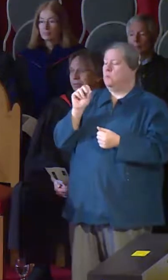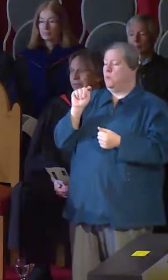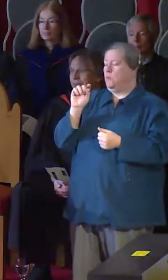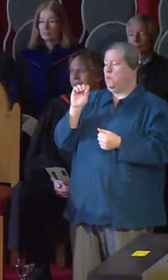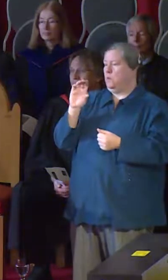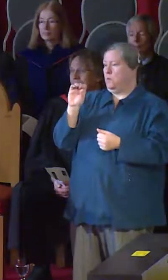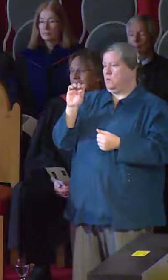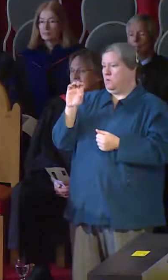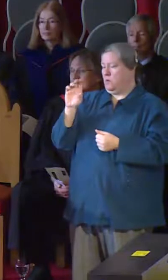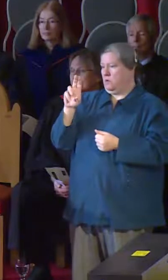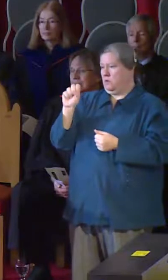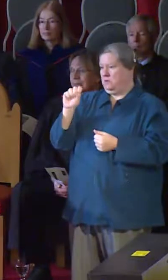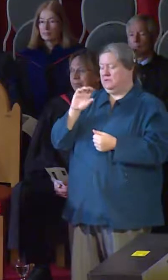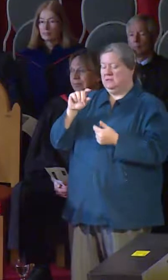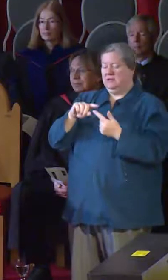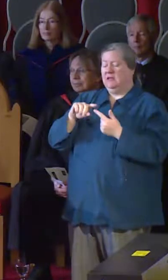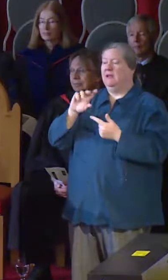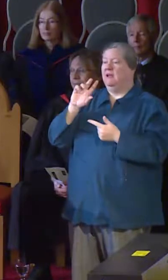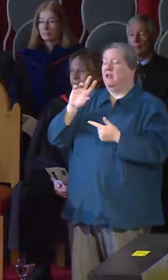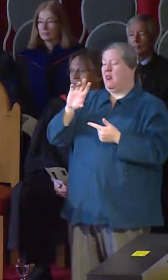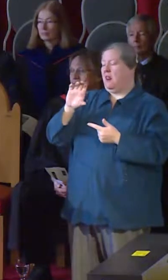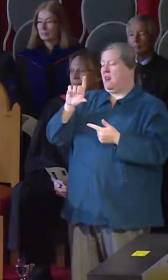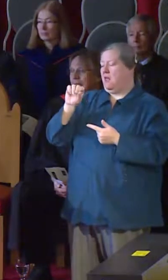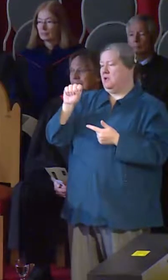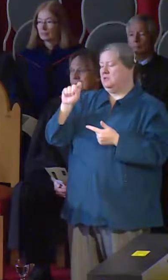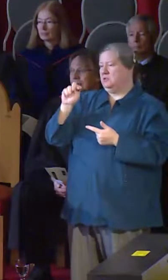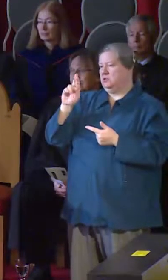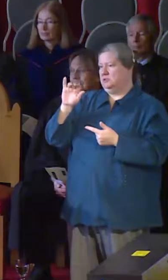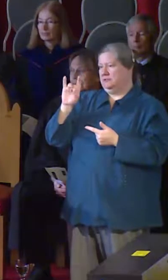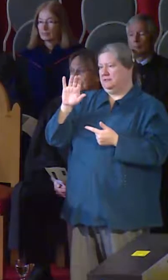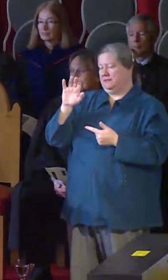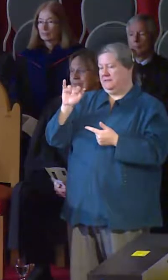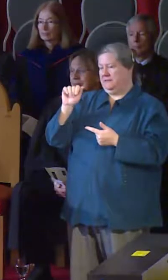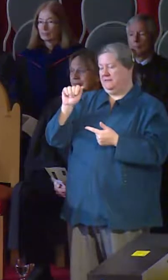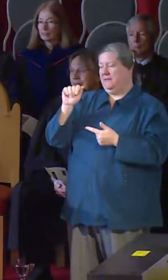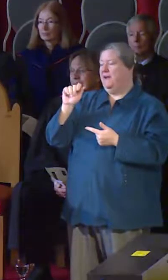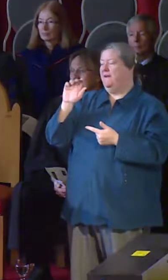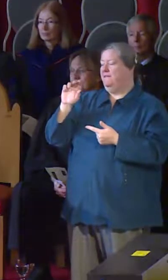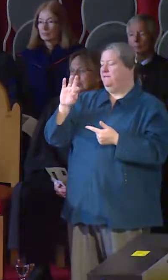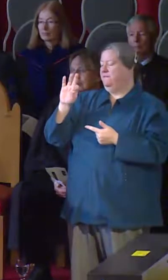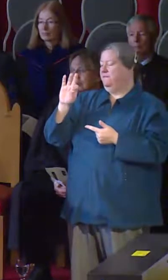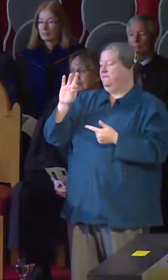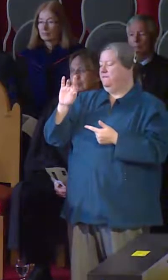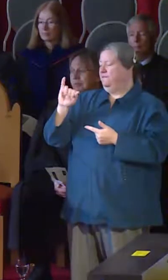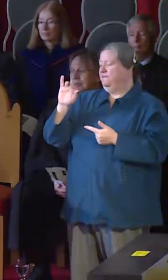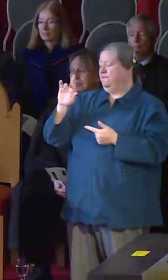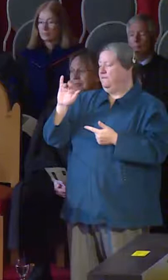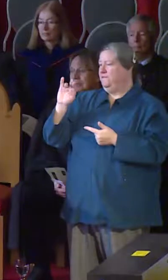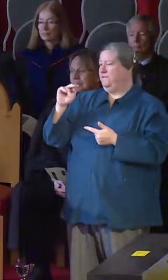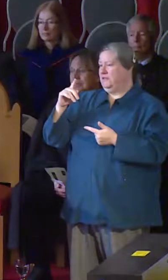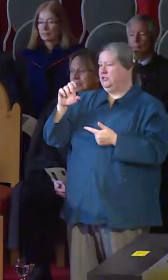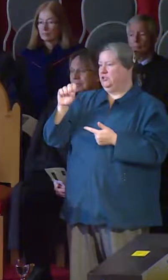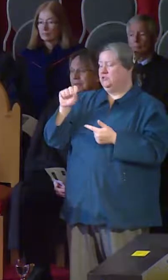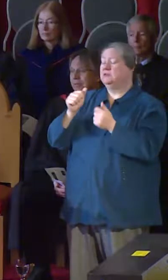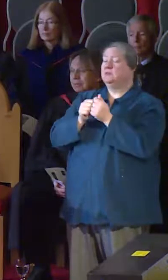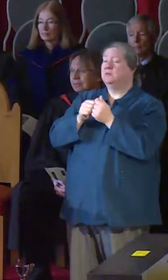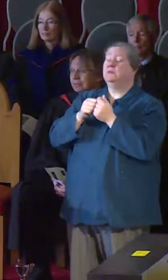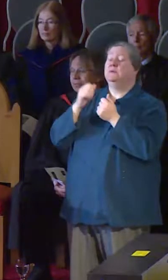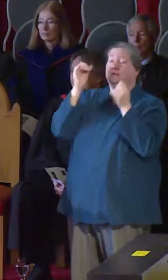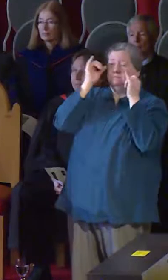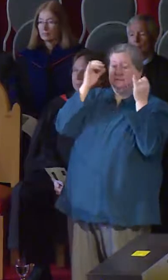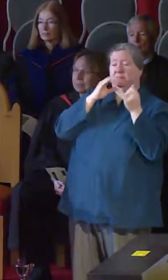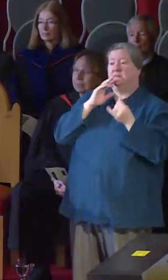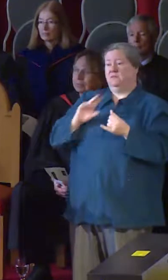bacteria, Clostridium perfringens, in disease in poultry, pigs, cattle, and dogs. As the